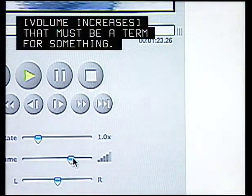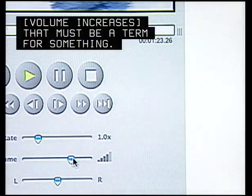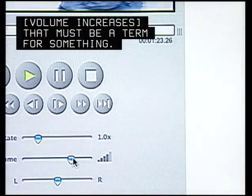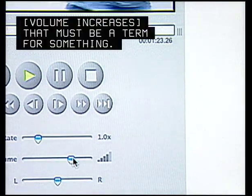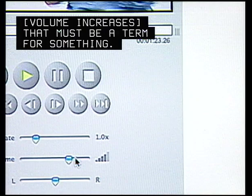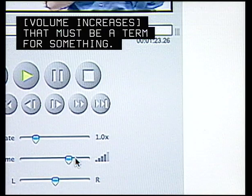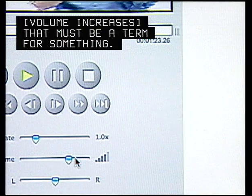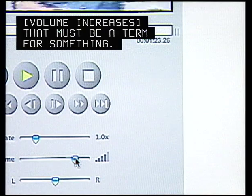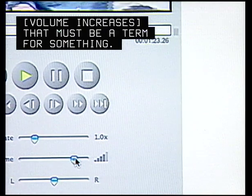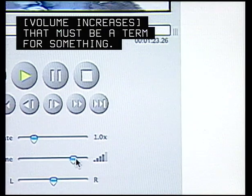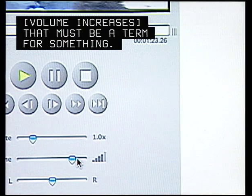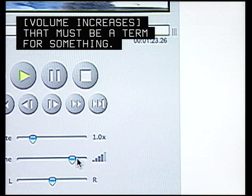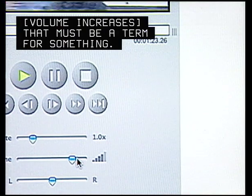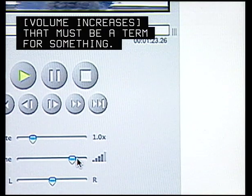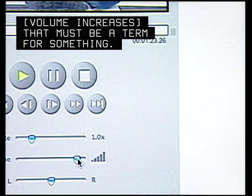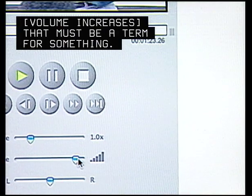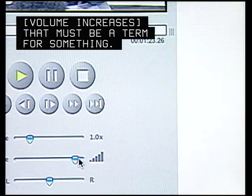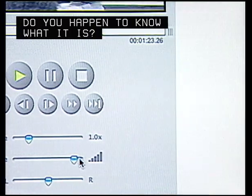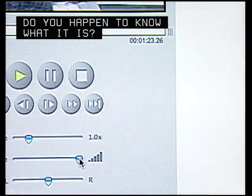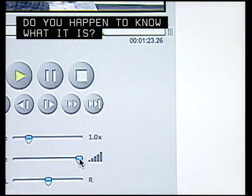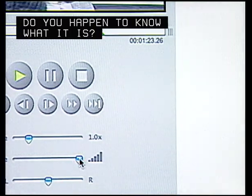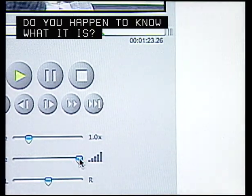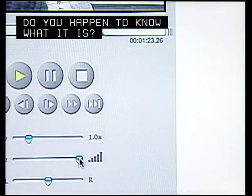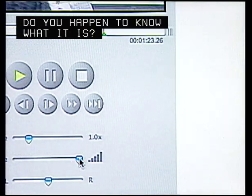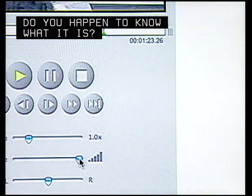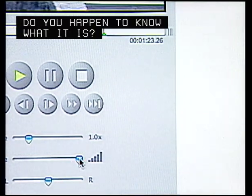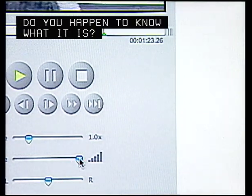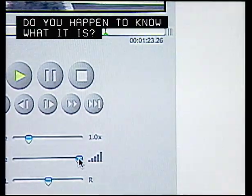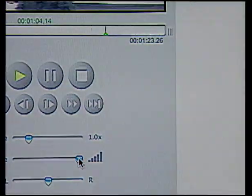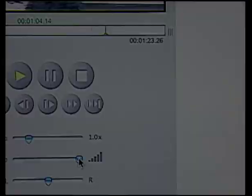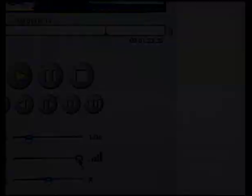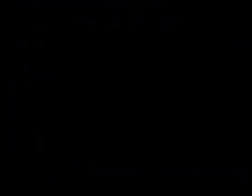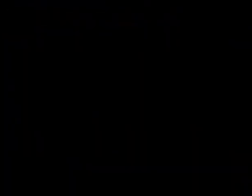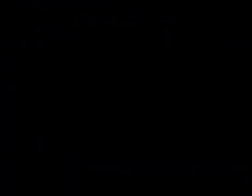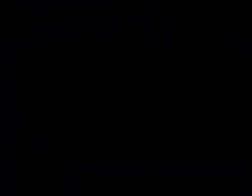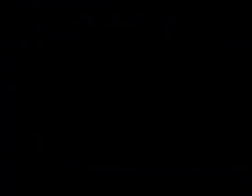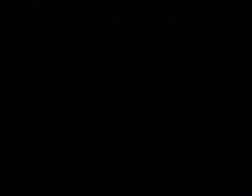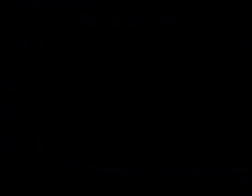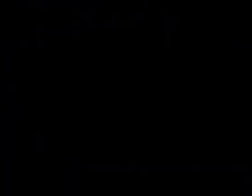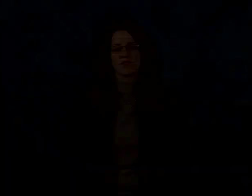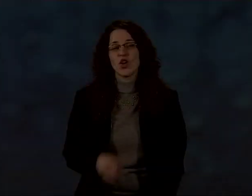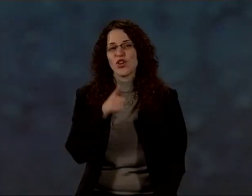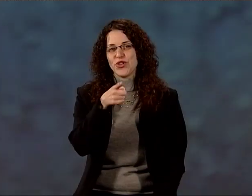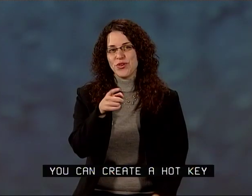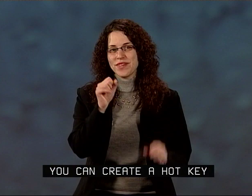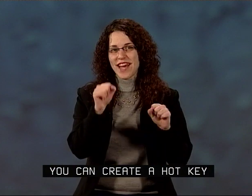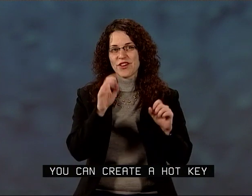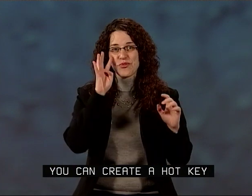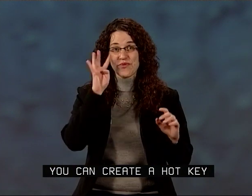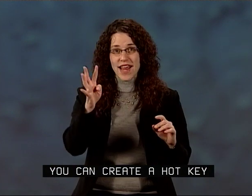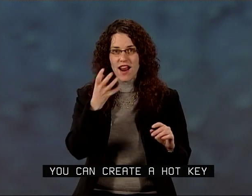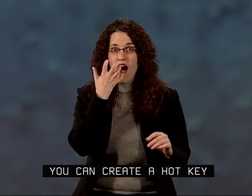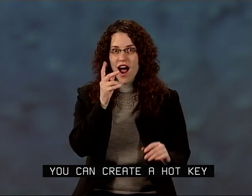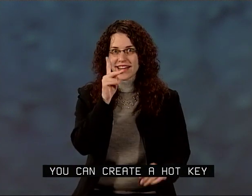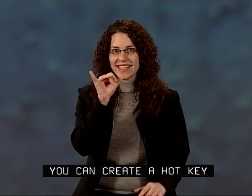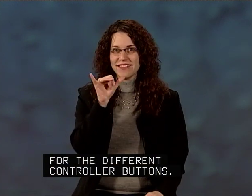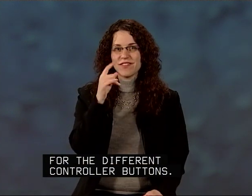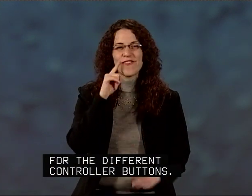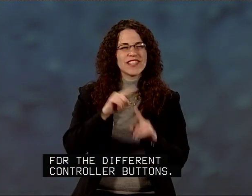Now, that must be a Latin term for something. Do you happen to know what it is? You can create a hotkey for the